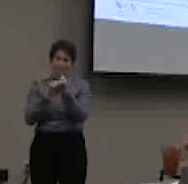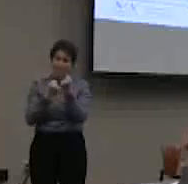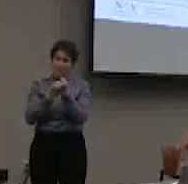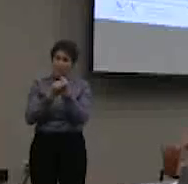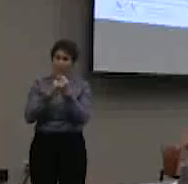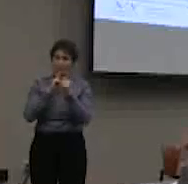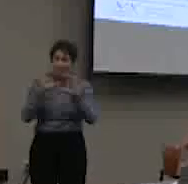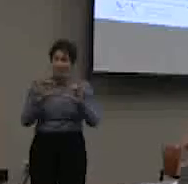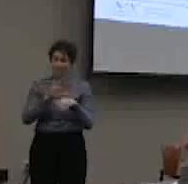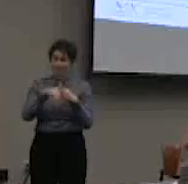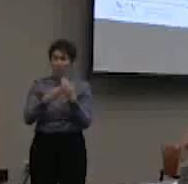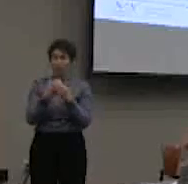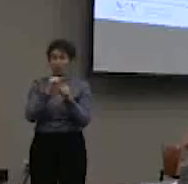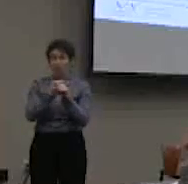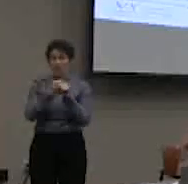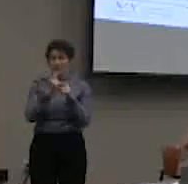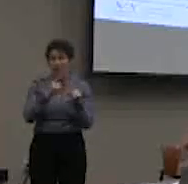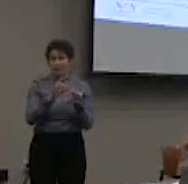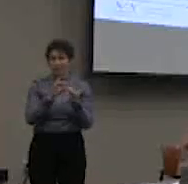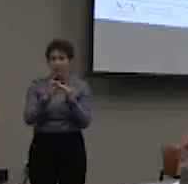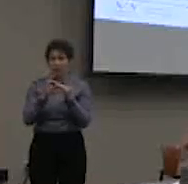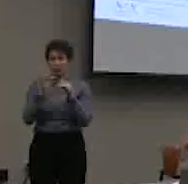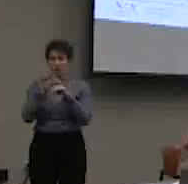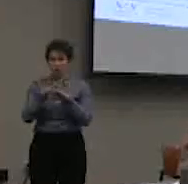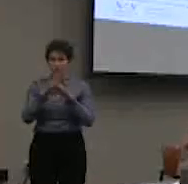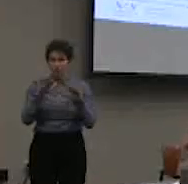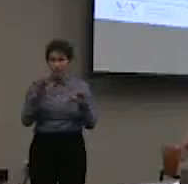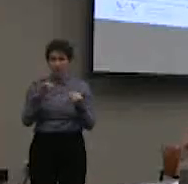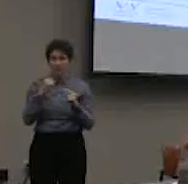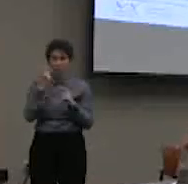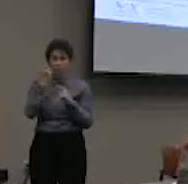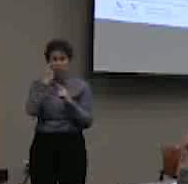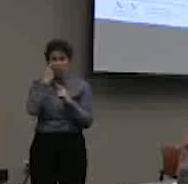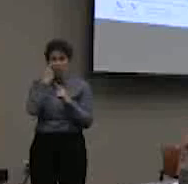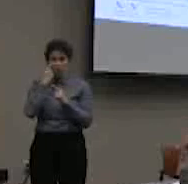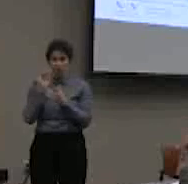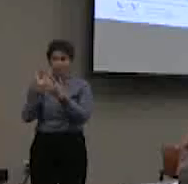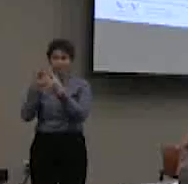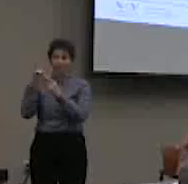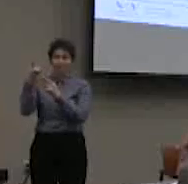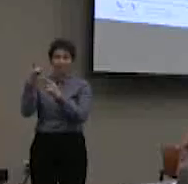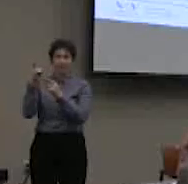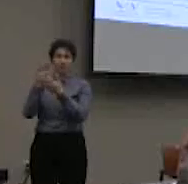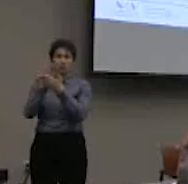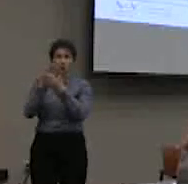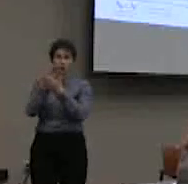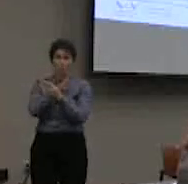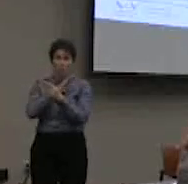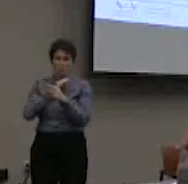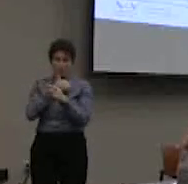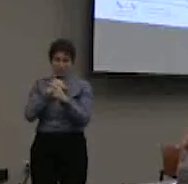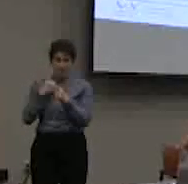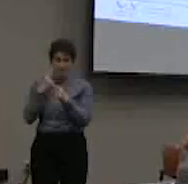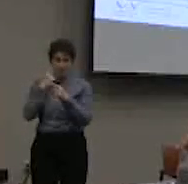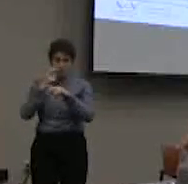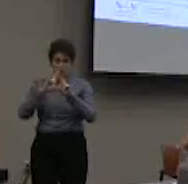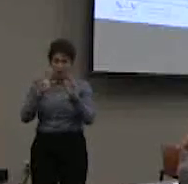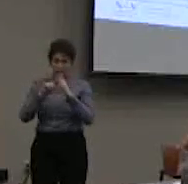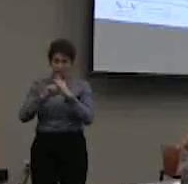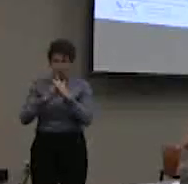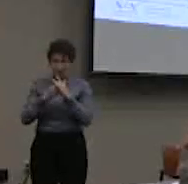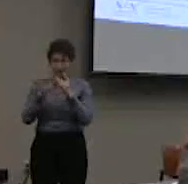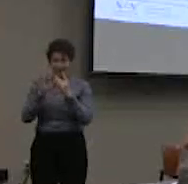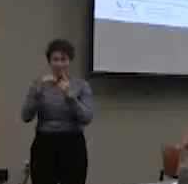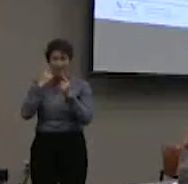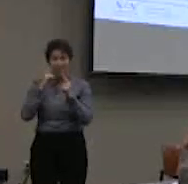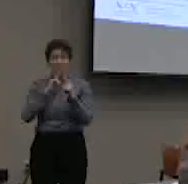And we've just pulled on a school board member to our Ready Start network, but I really think when this comes out that we need to ask